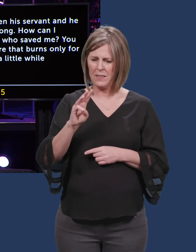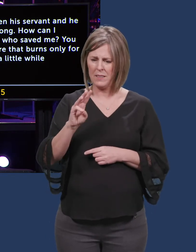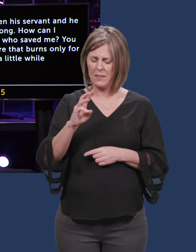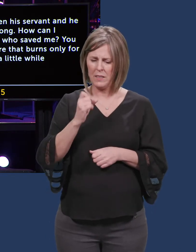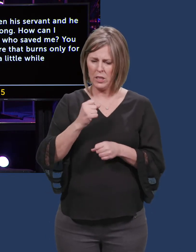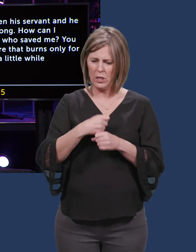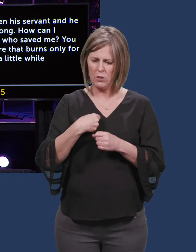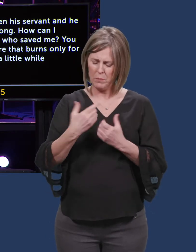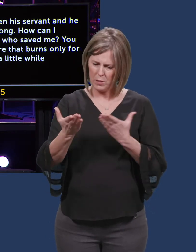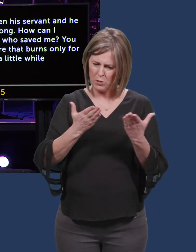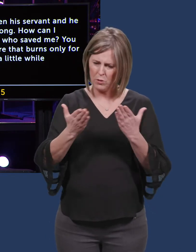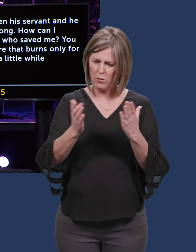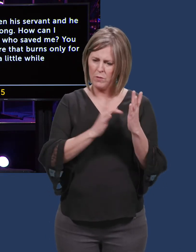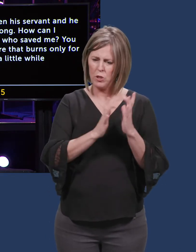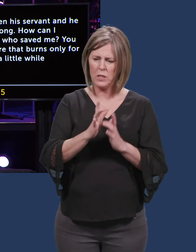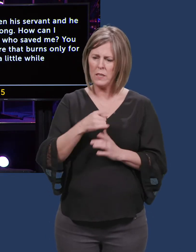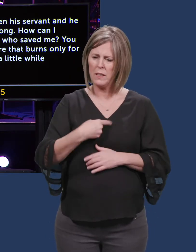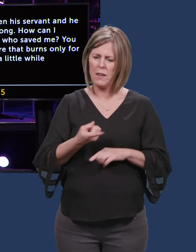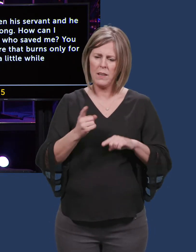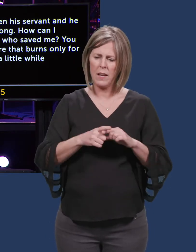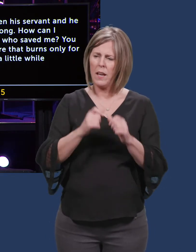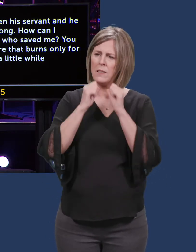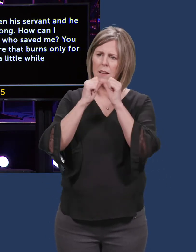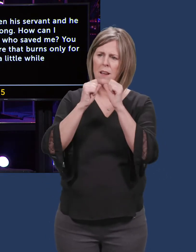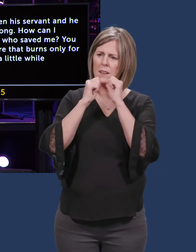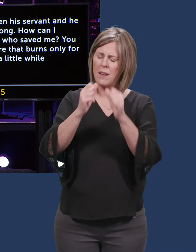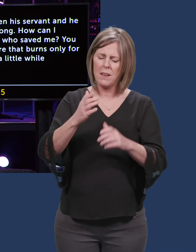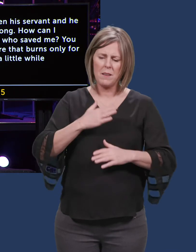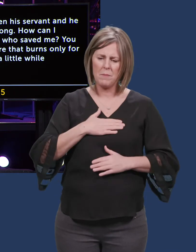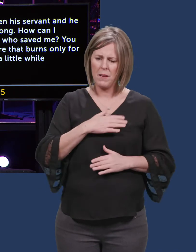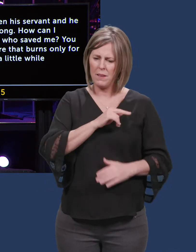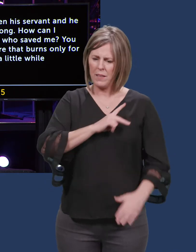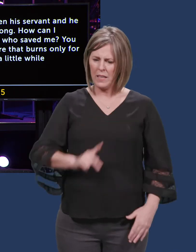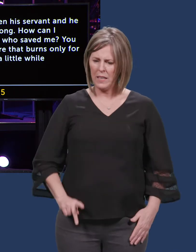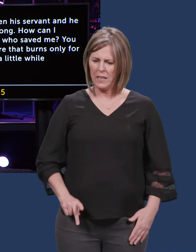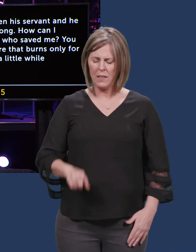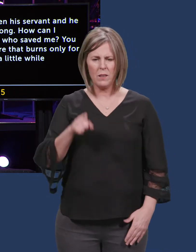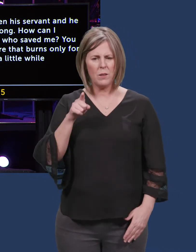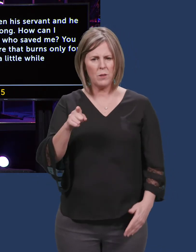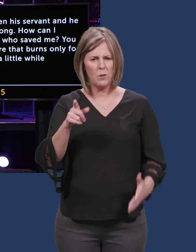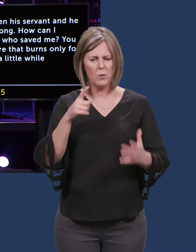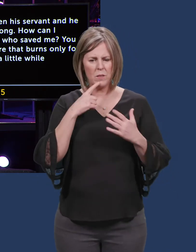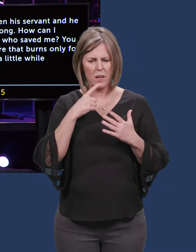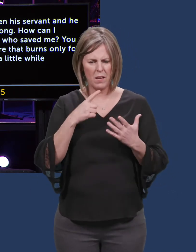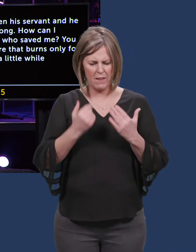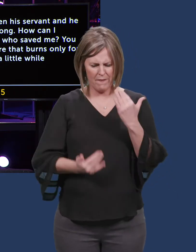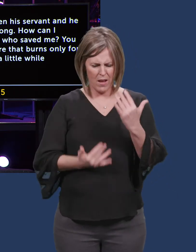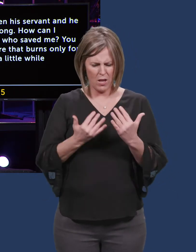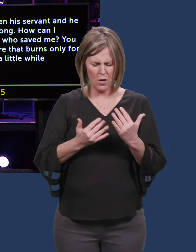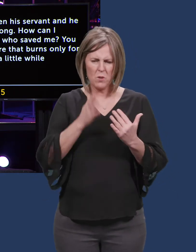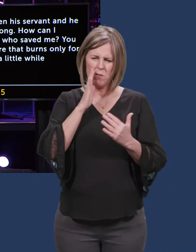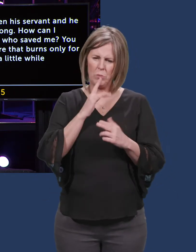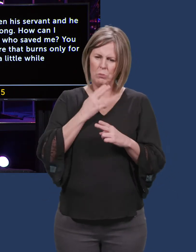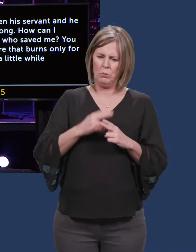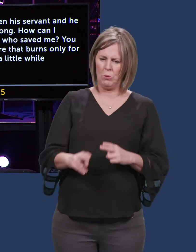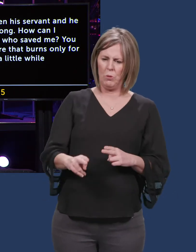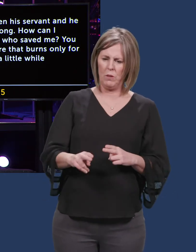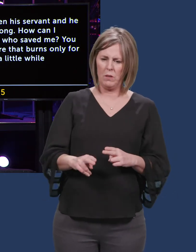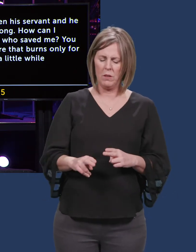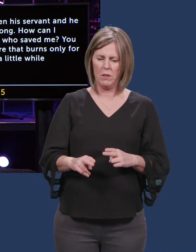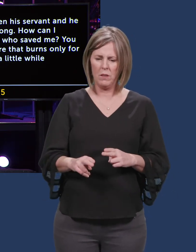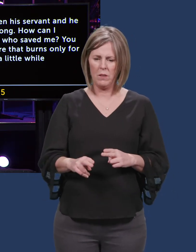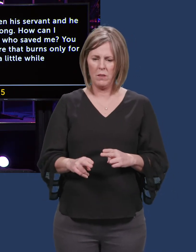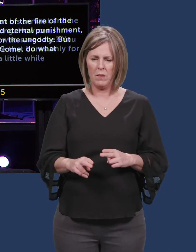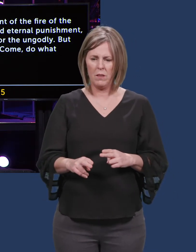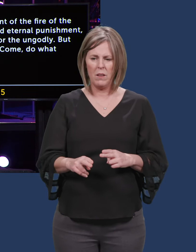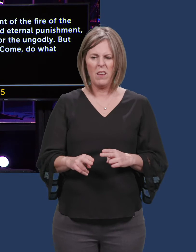I blaspheme my king who saved me? You threaten me with fire that only burns for a season, and after a little while